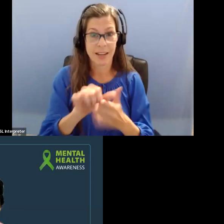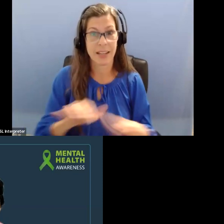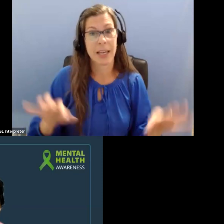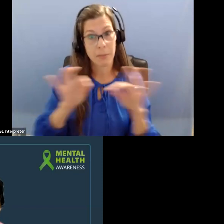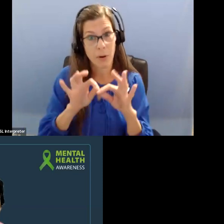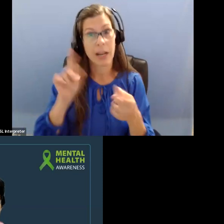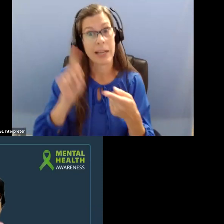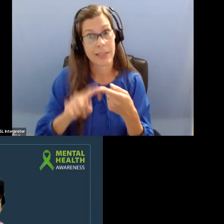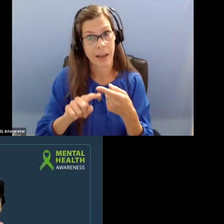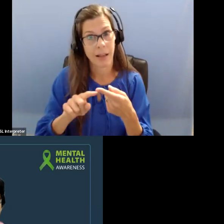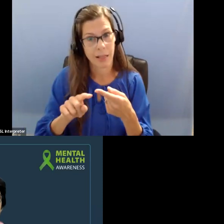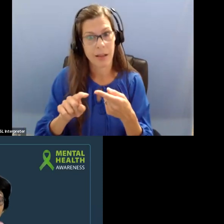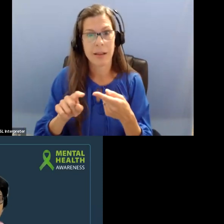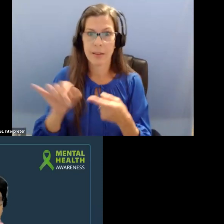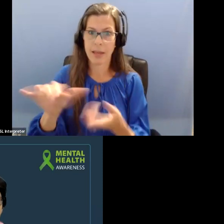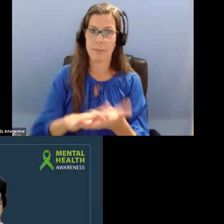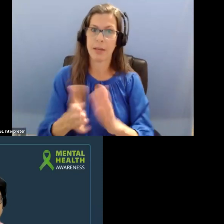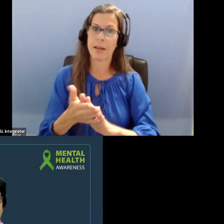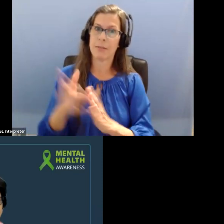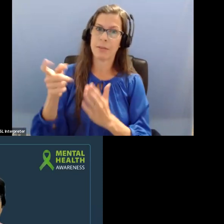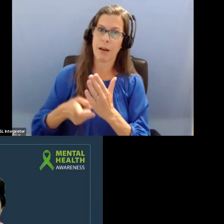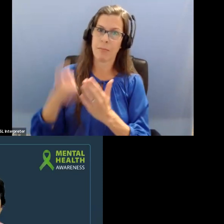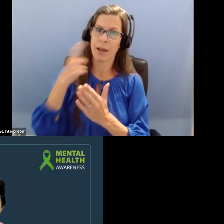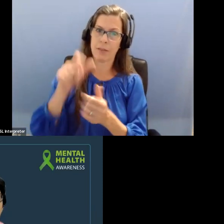this becomes the default for everyone.